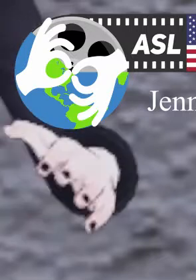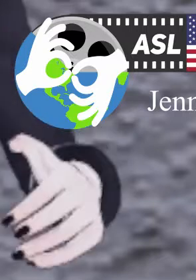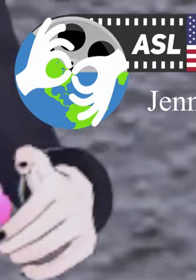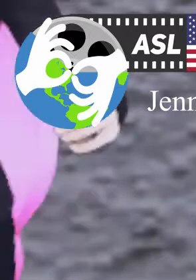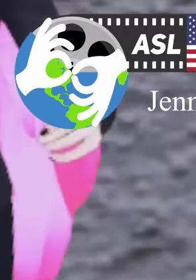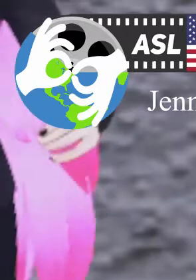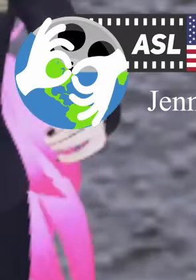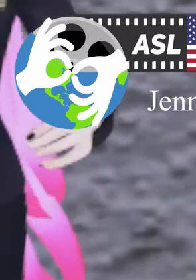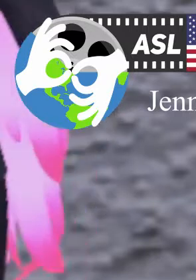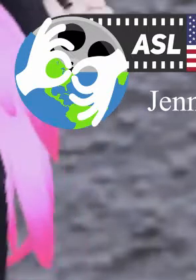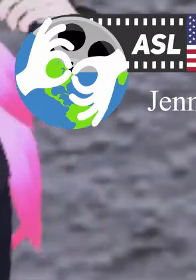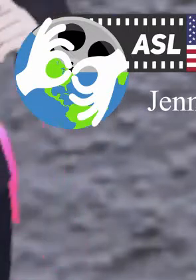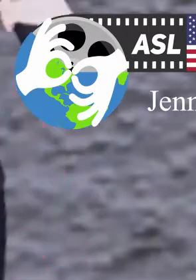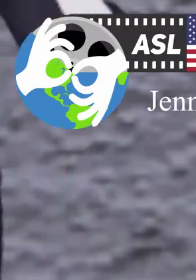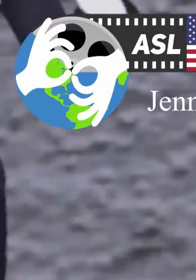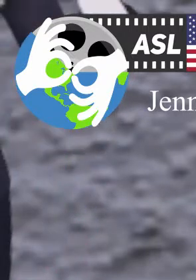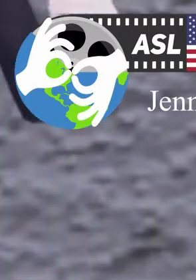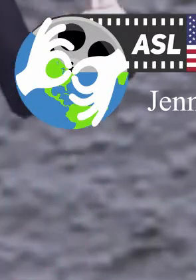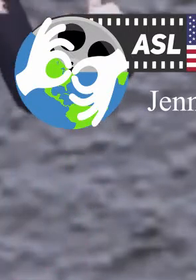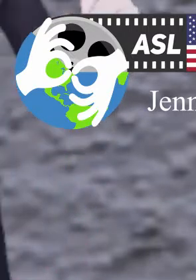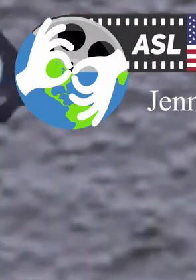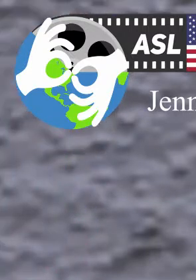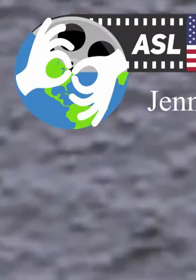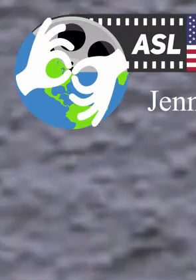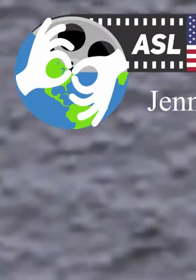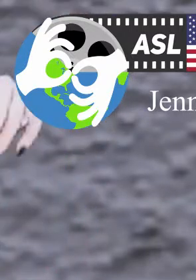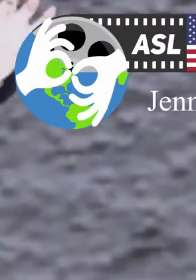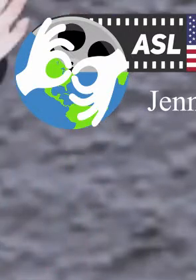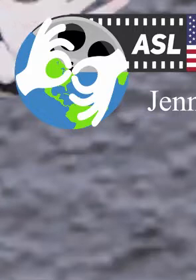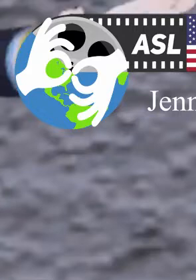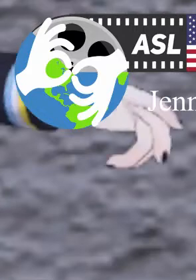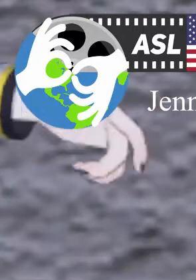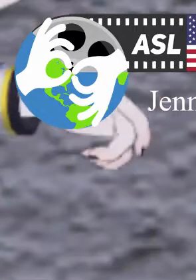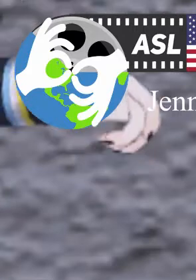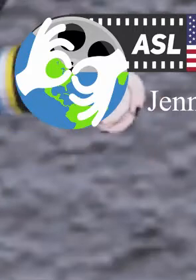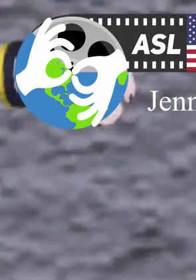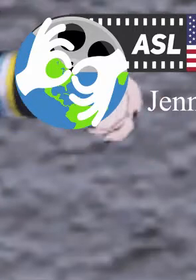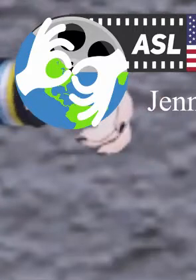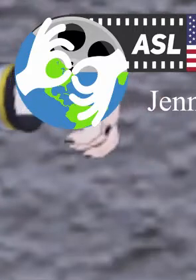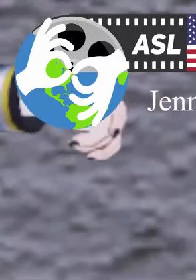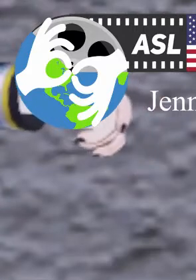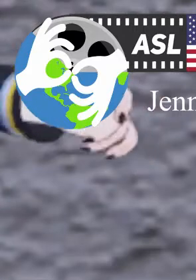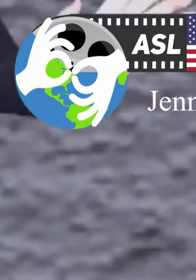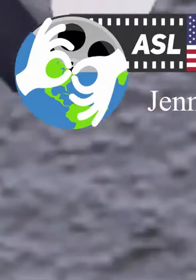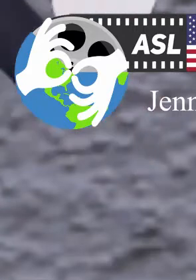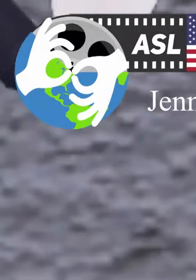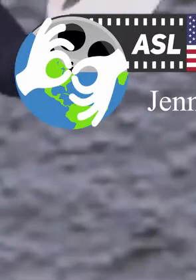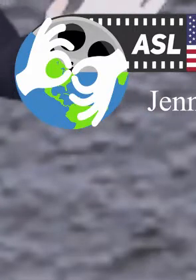these people. All right. I have to count how many of these people are. This is my first time doing this. It's been in mind for a while. Okay, well, first of all, raise your hand